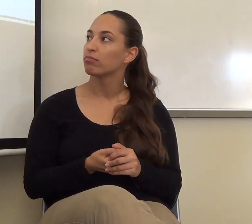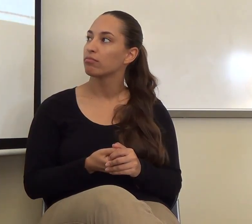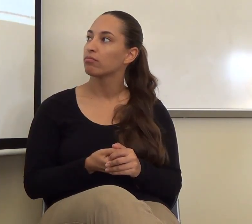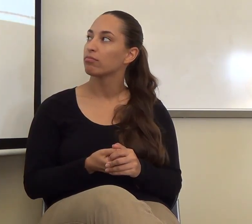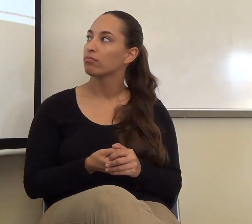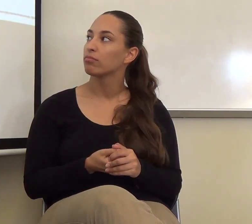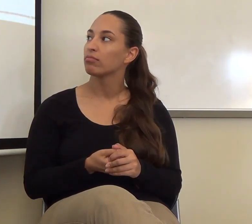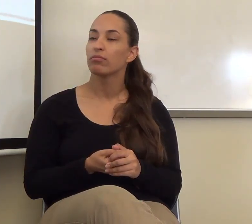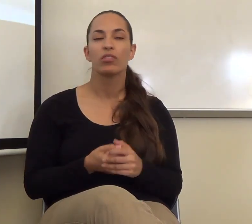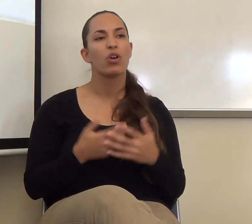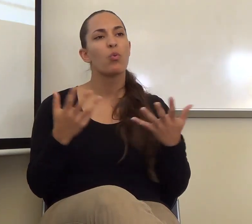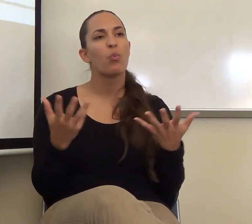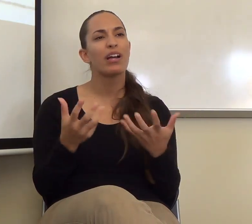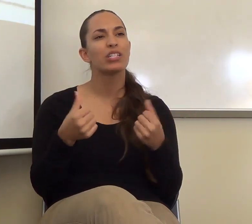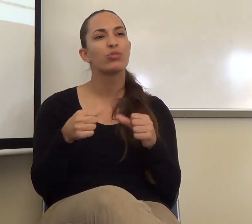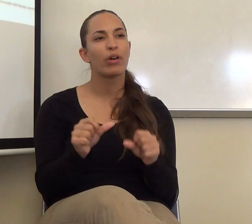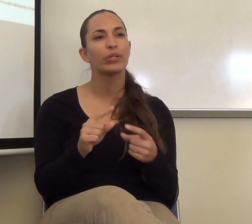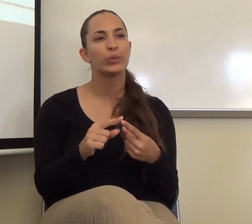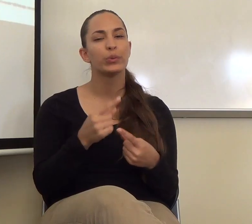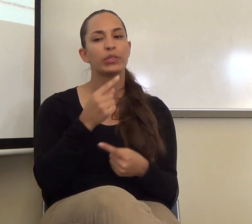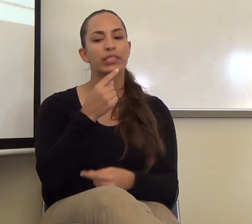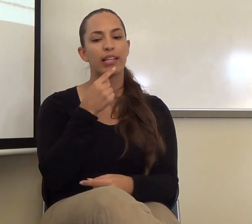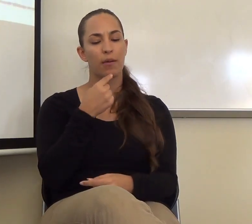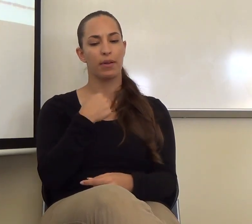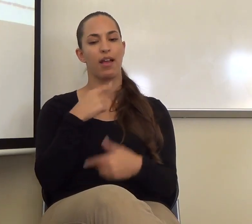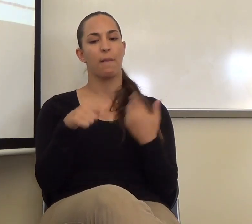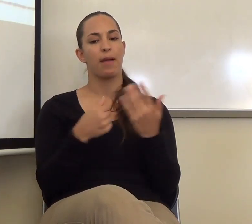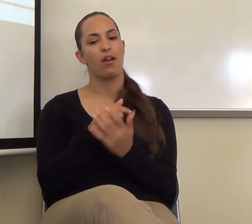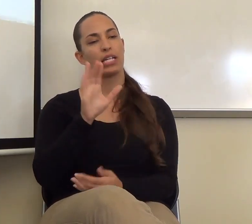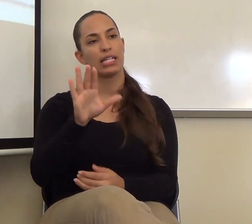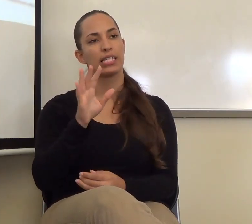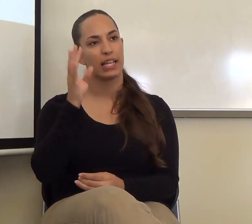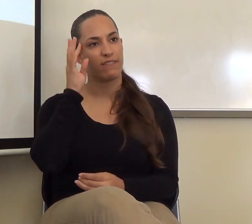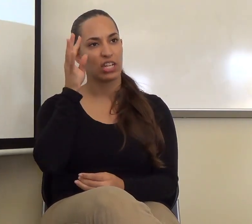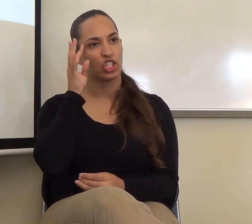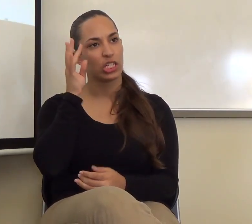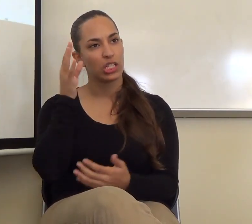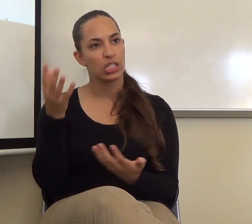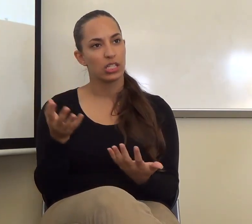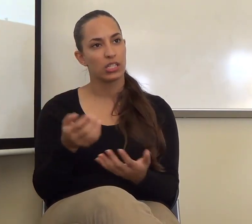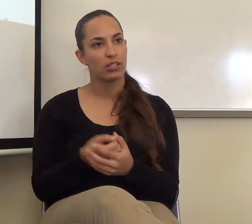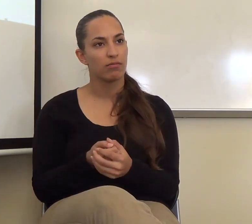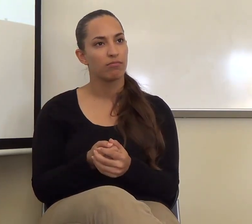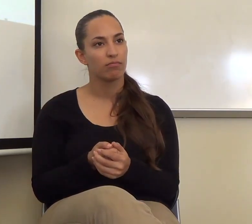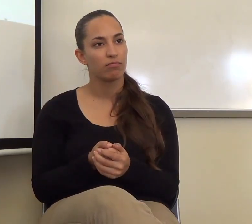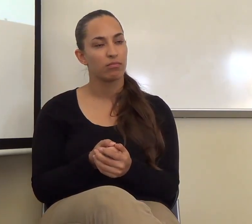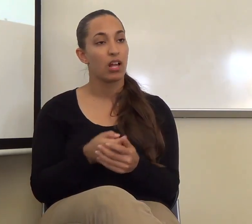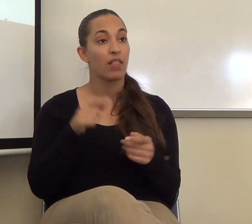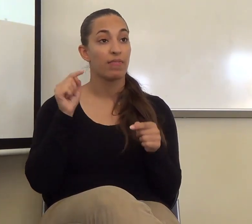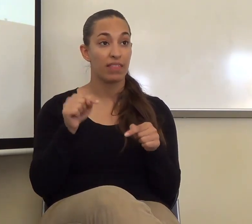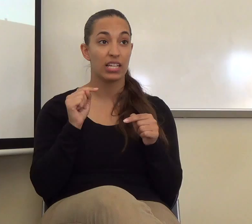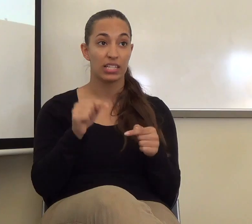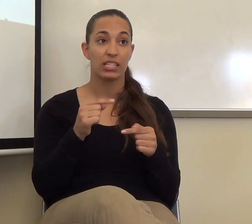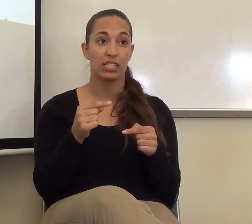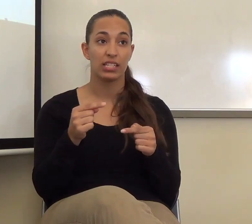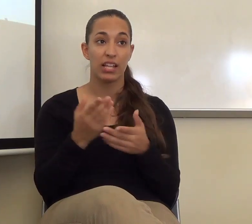What is it trying to tell me about Michael Faraday's inventions? Now, this is something you haven't done before